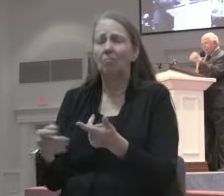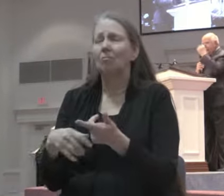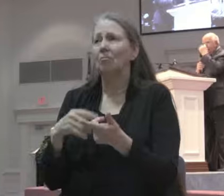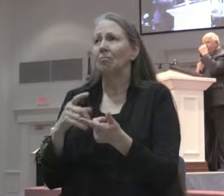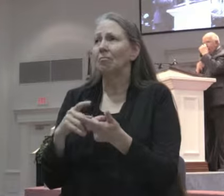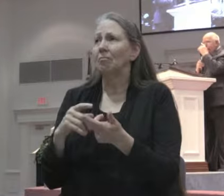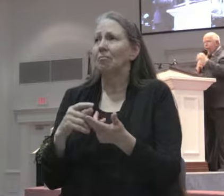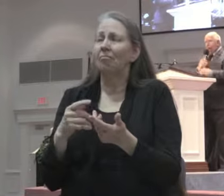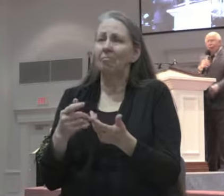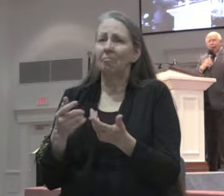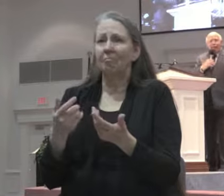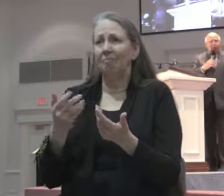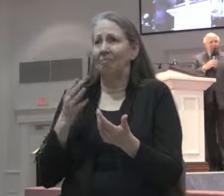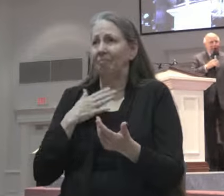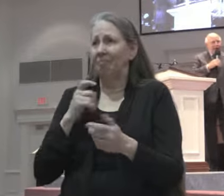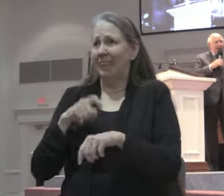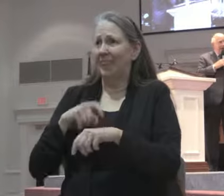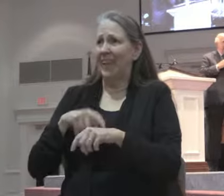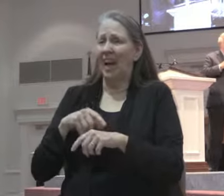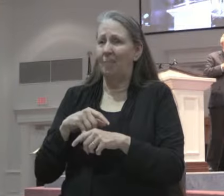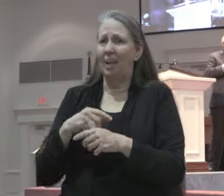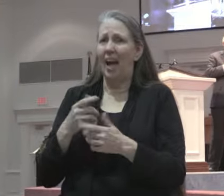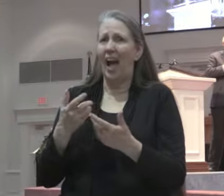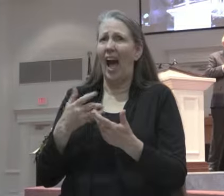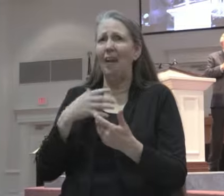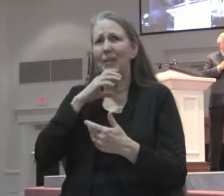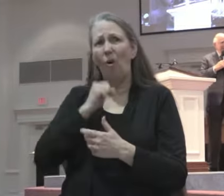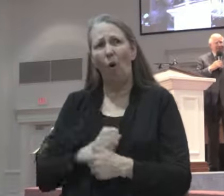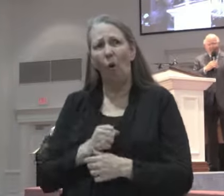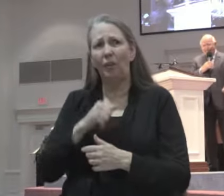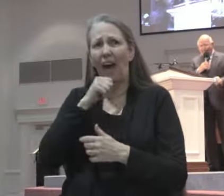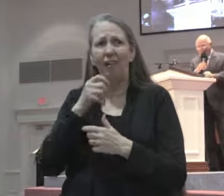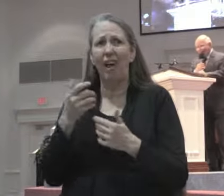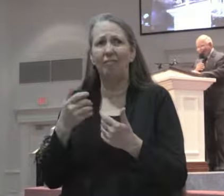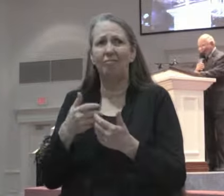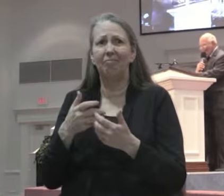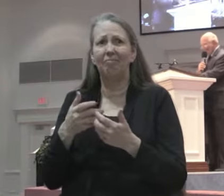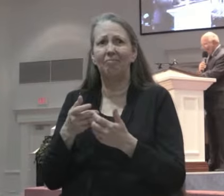fact, at this stage of my life, I don't play anything.